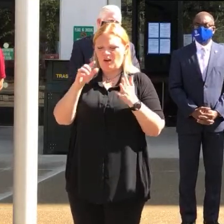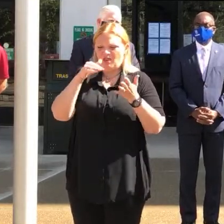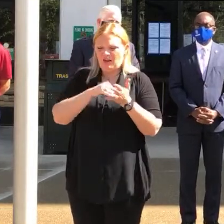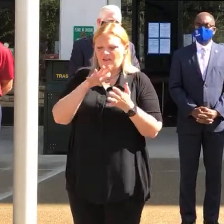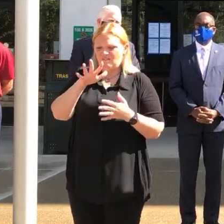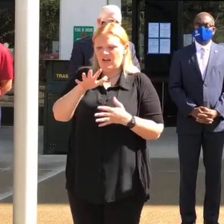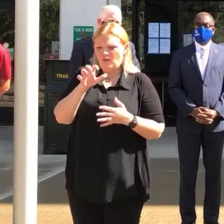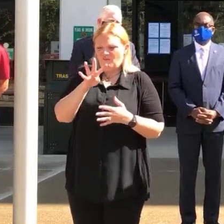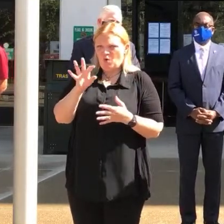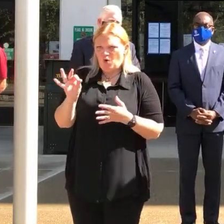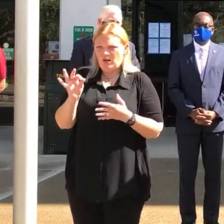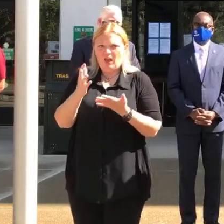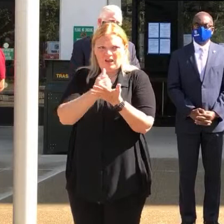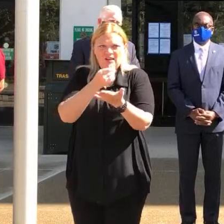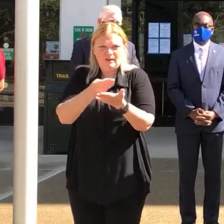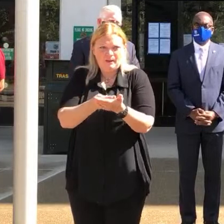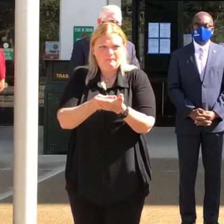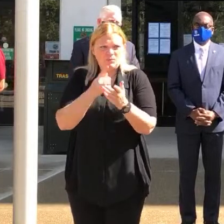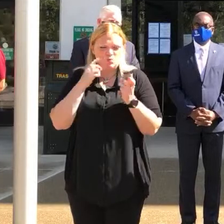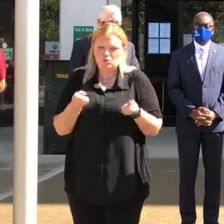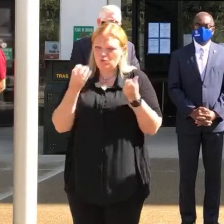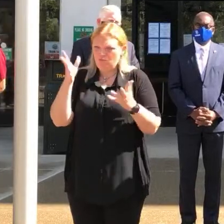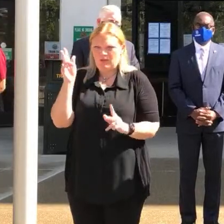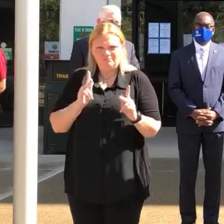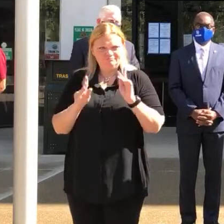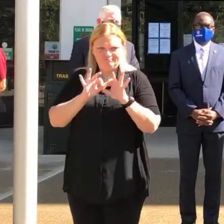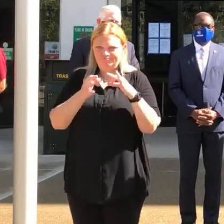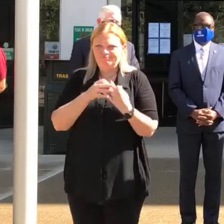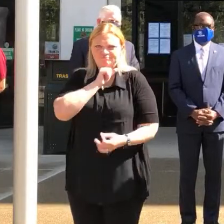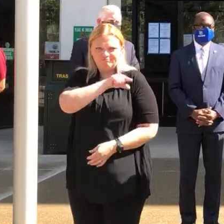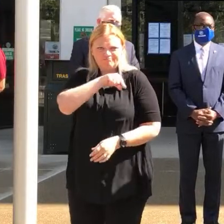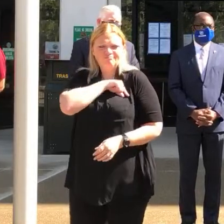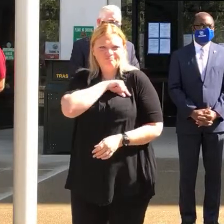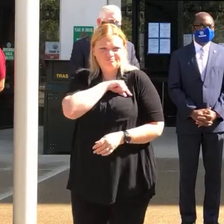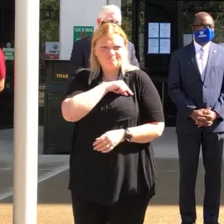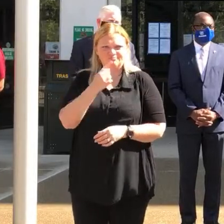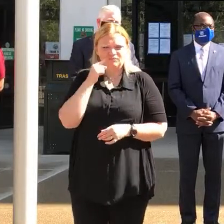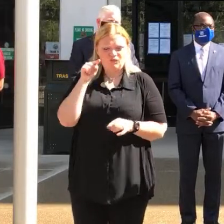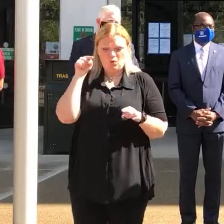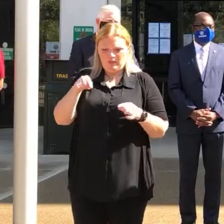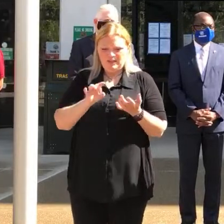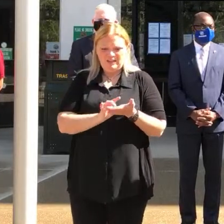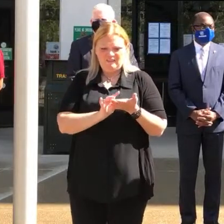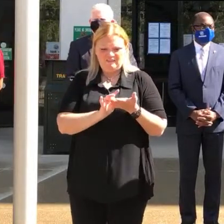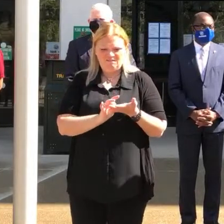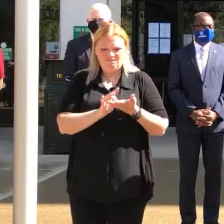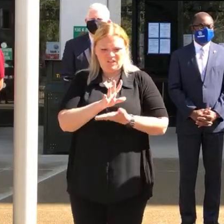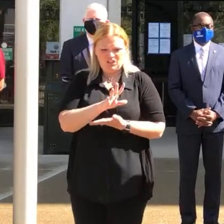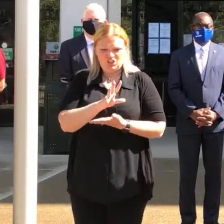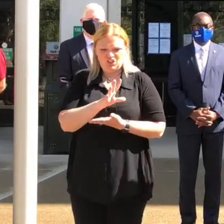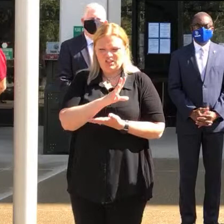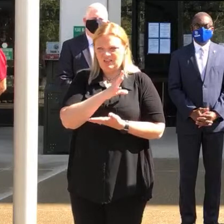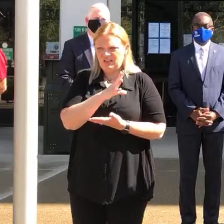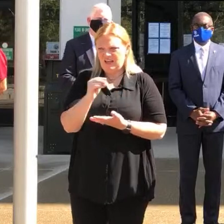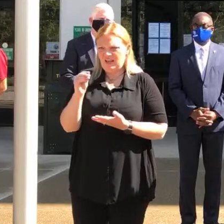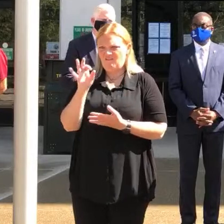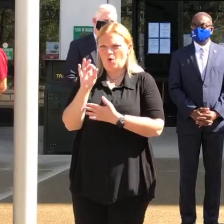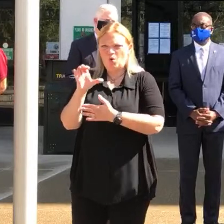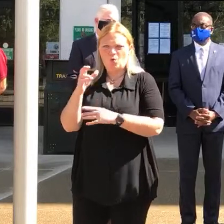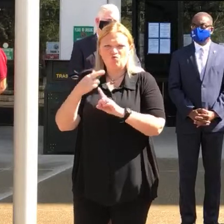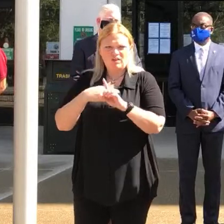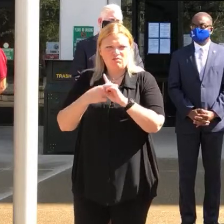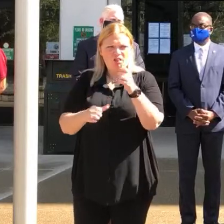$81,549. So there are many, many families across the region who will qualify for this eviction as well as foreclosure